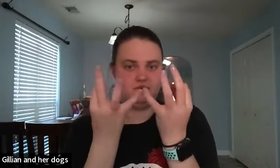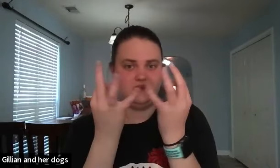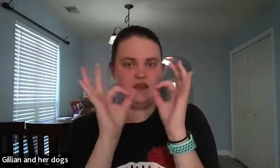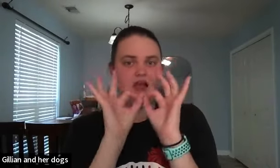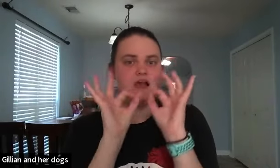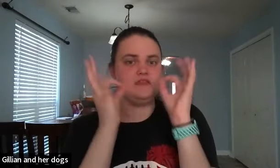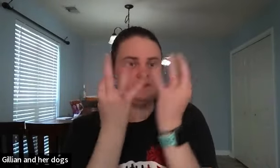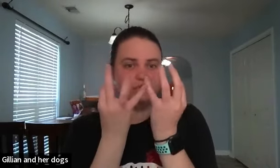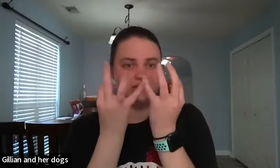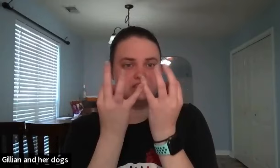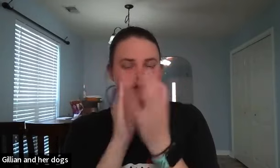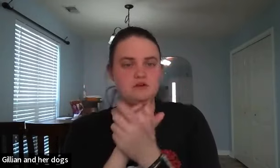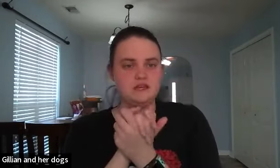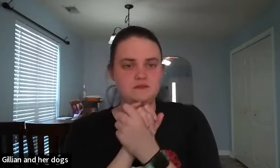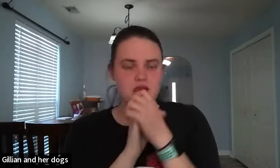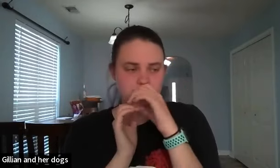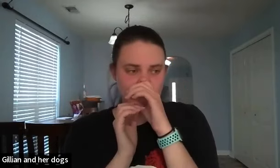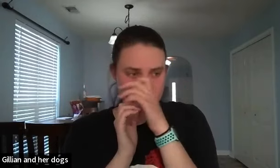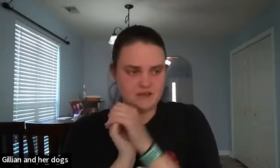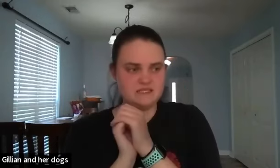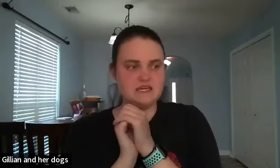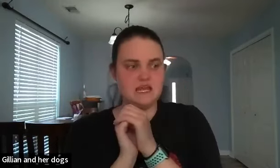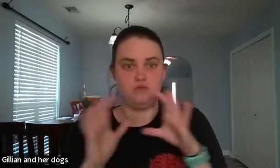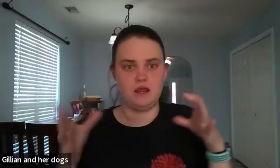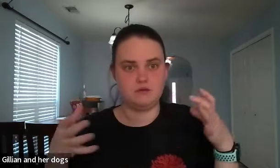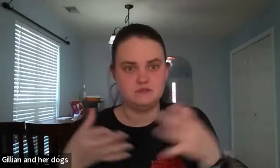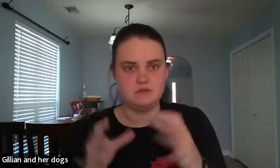family. I think of a big circle, like if you're having your whole family sitting at a round table,